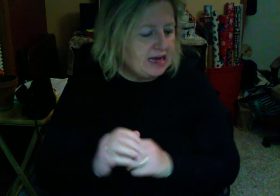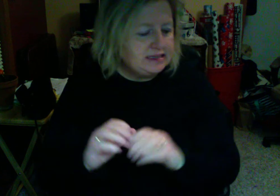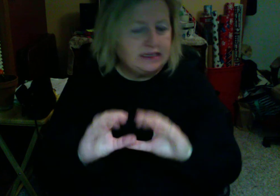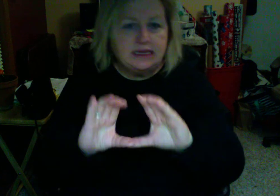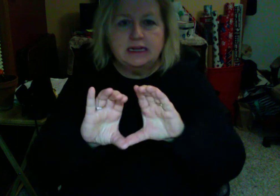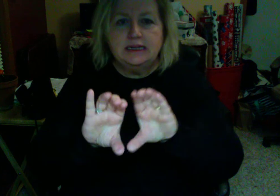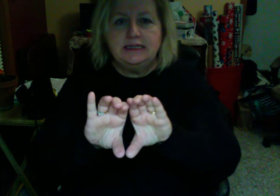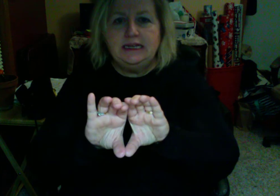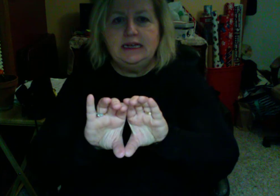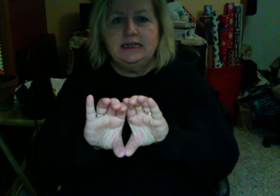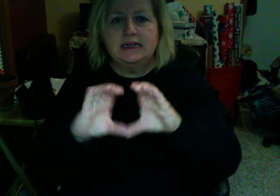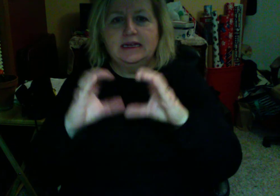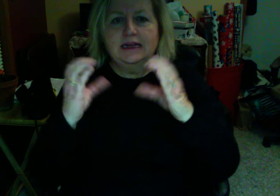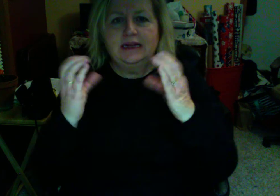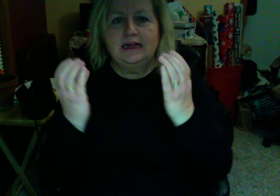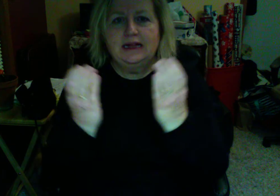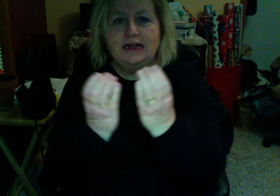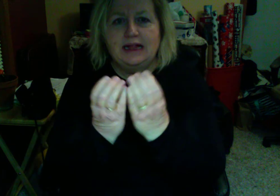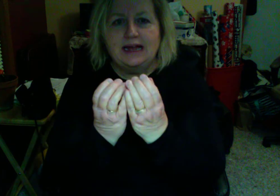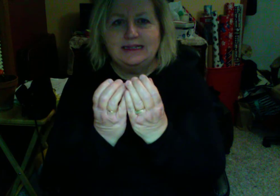Class, C's, class.